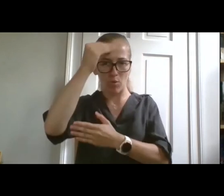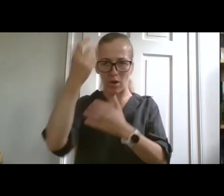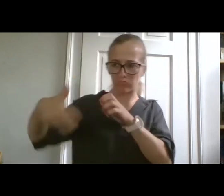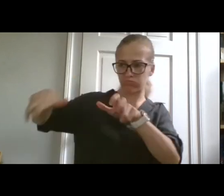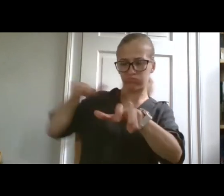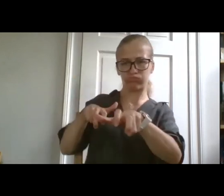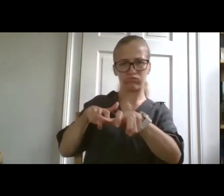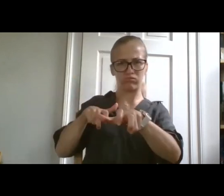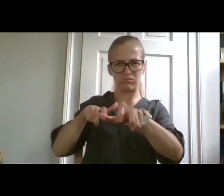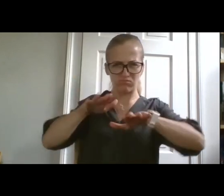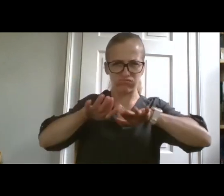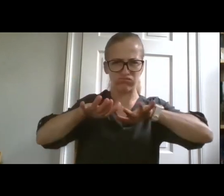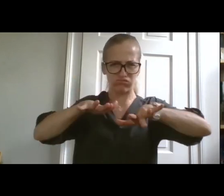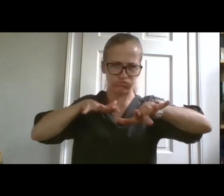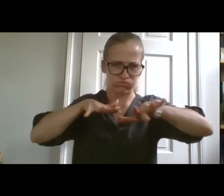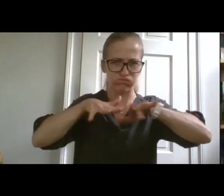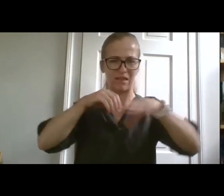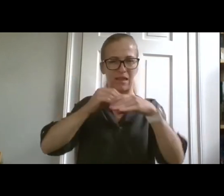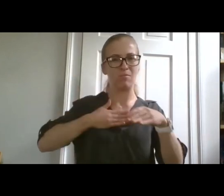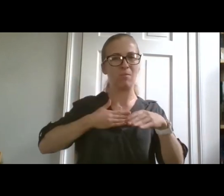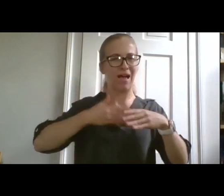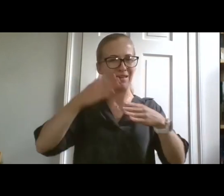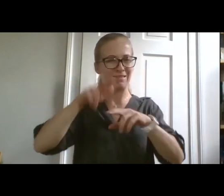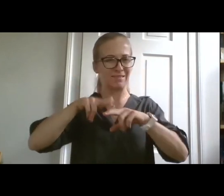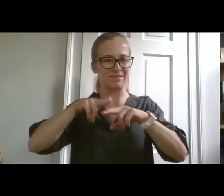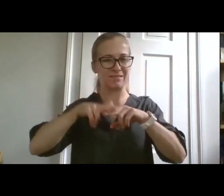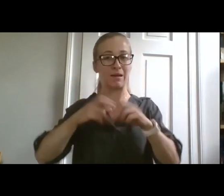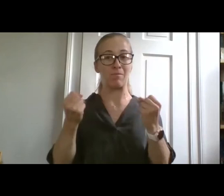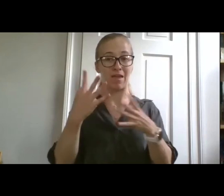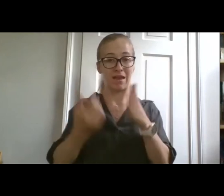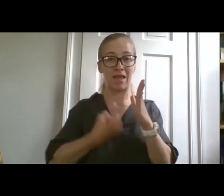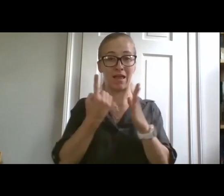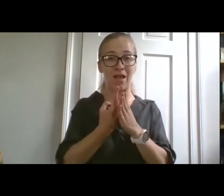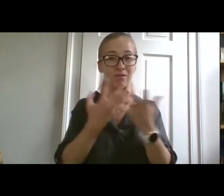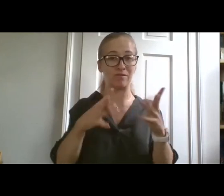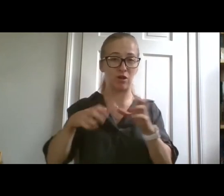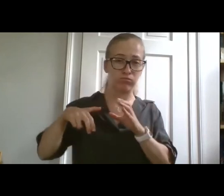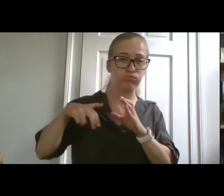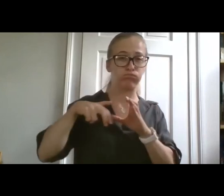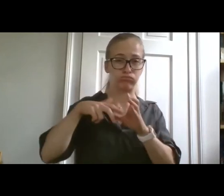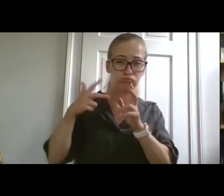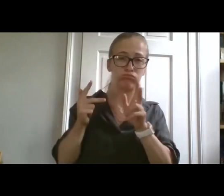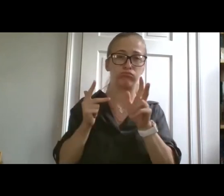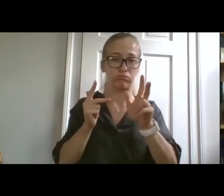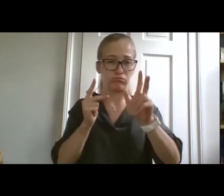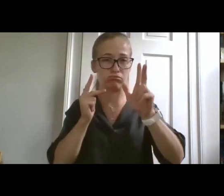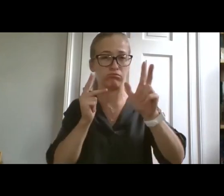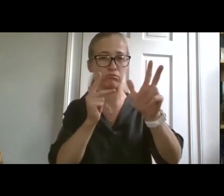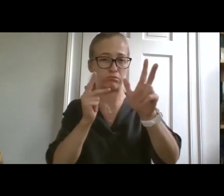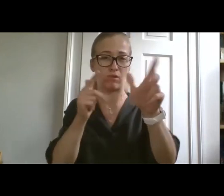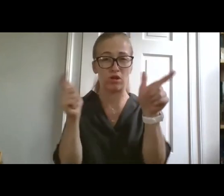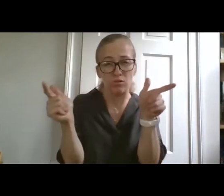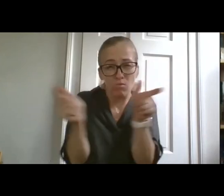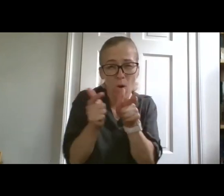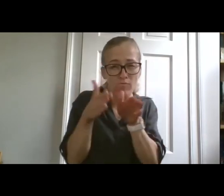me, who kept pressing his toes into the back of my seat. For several hours, we'd been making our way up a winding, increasingly narrow road along a